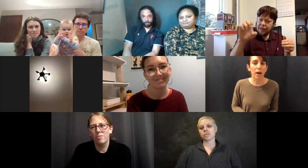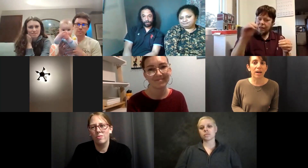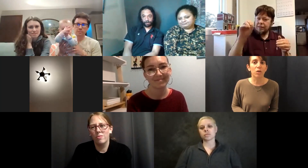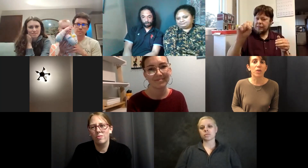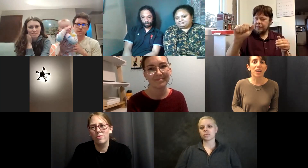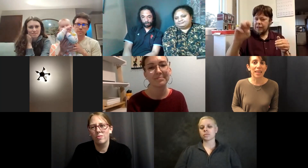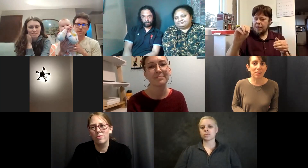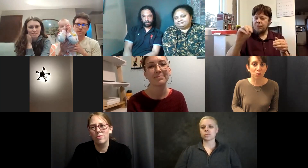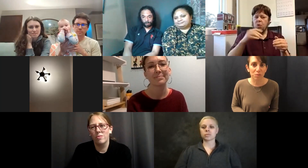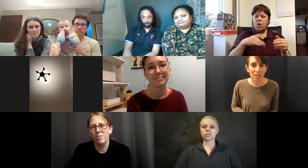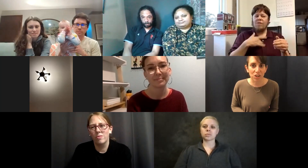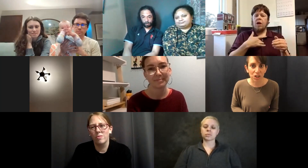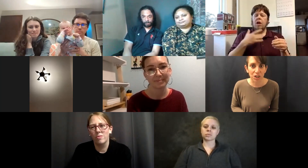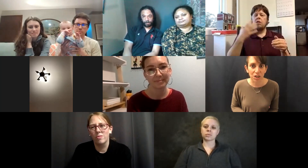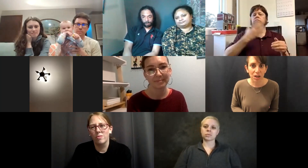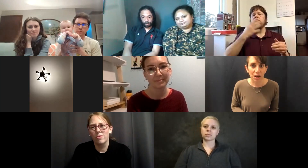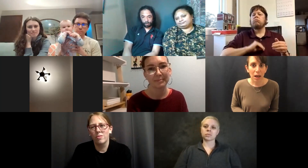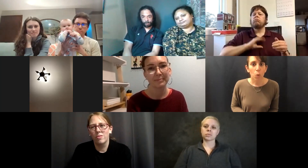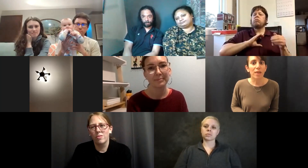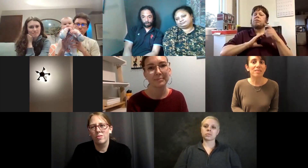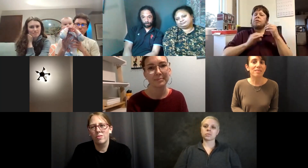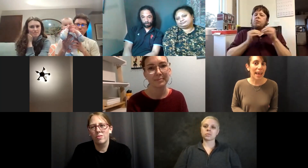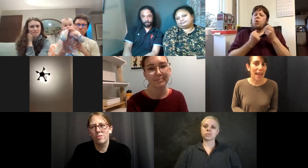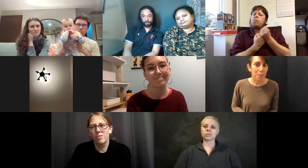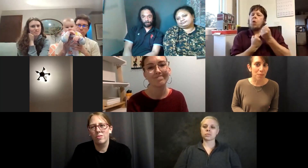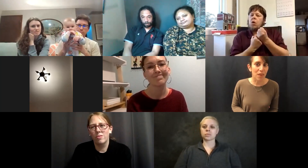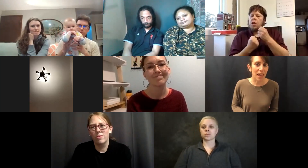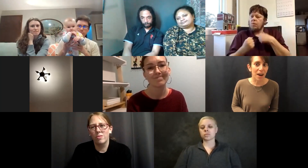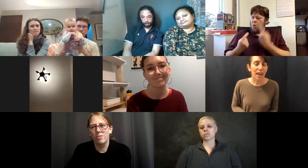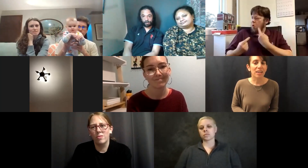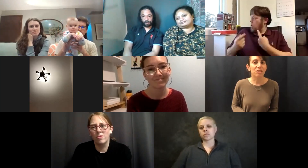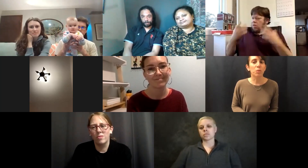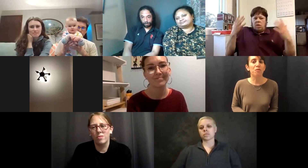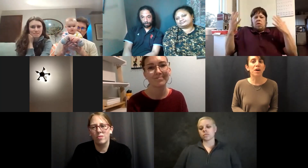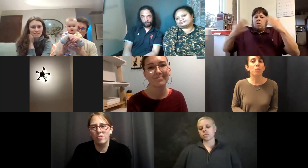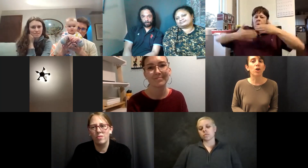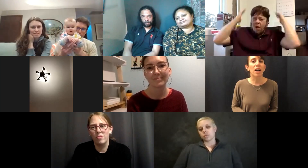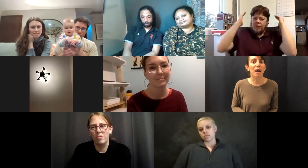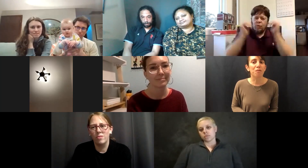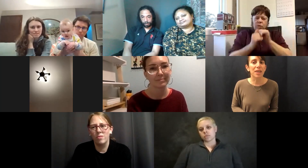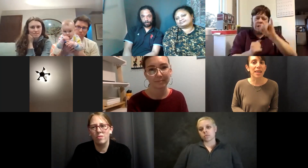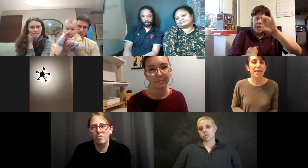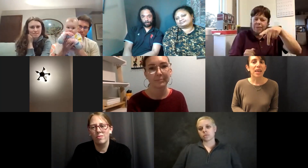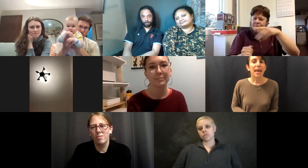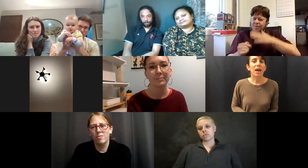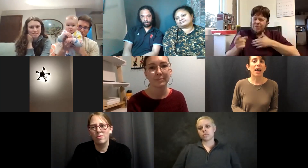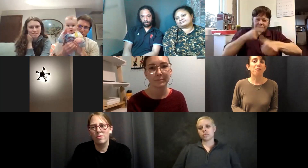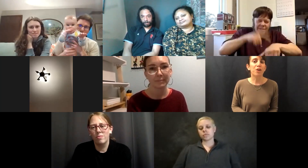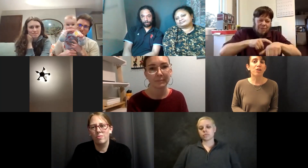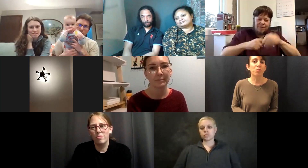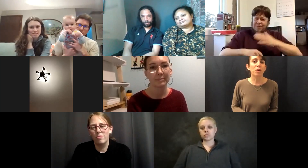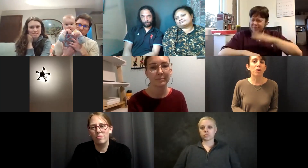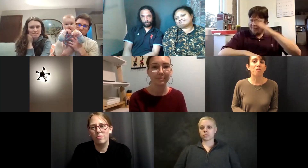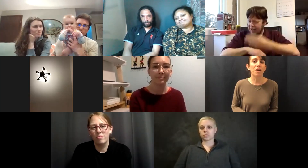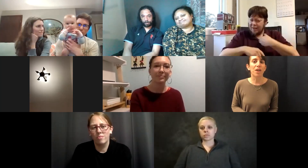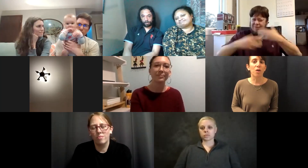supported well with the classroom teacher, with Sam there. And so we felt more confident. At